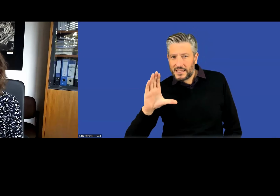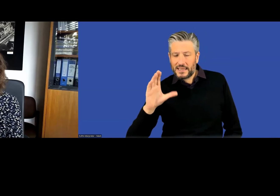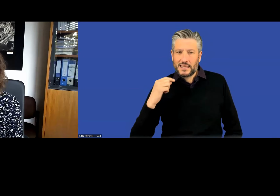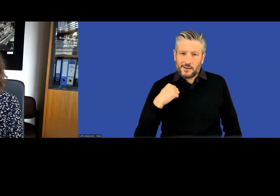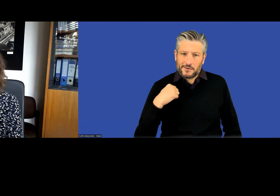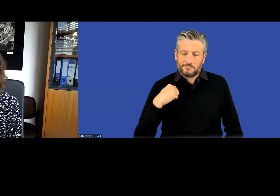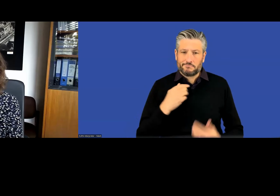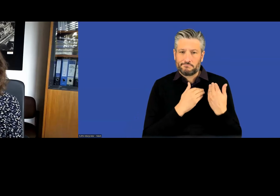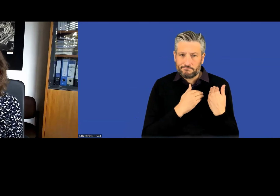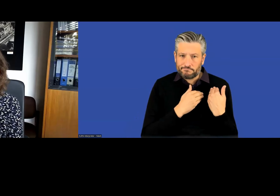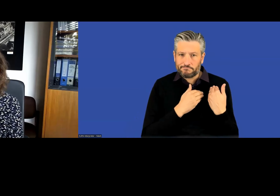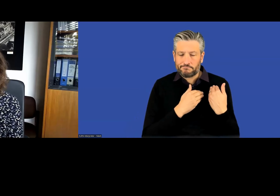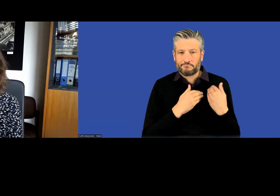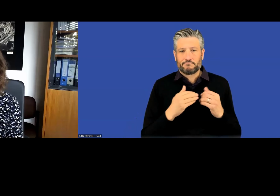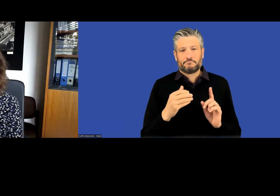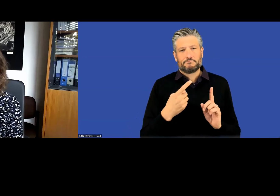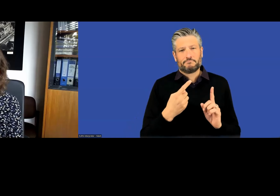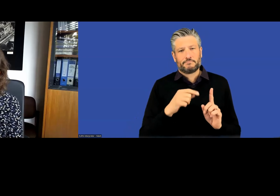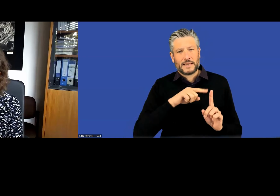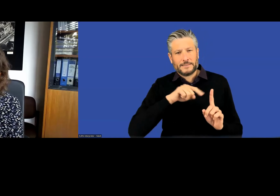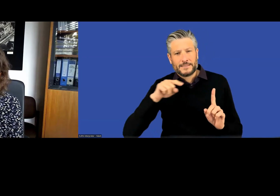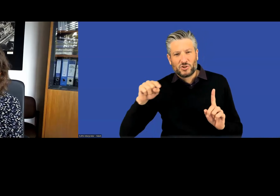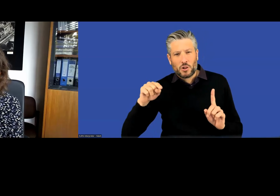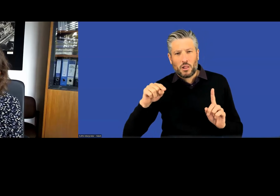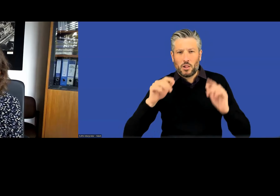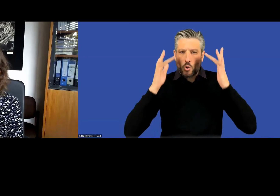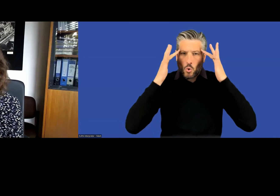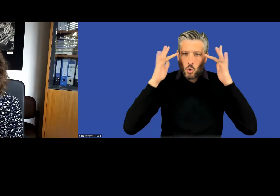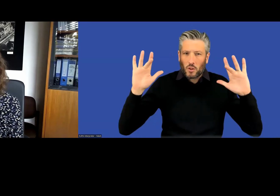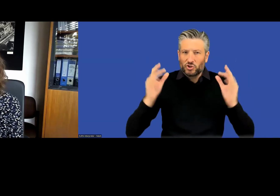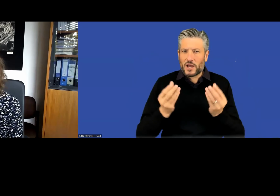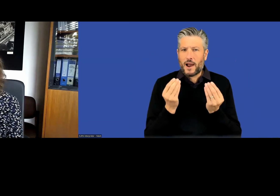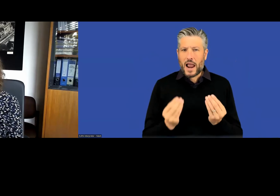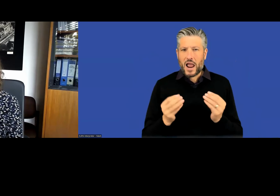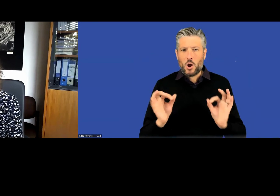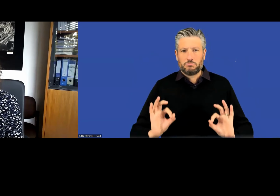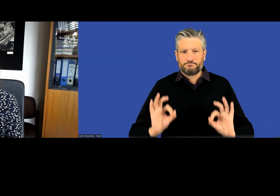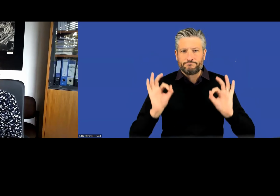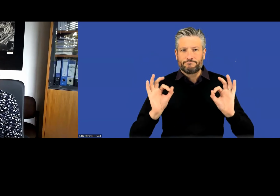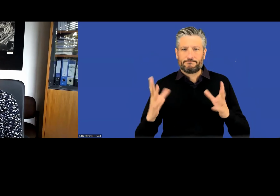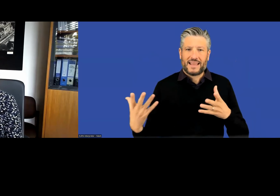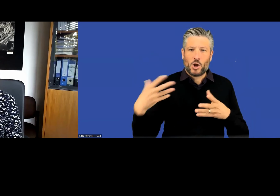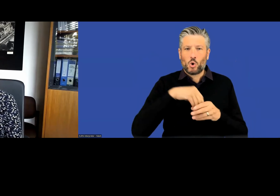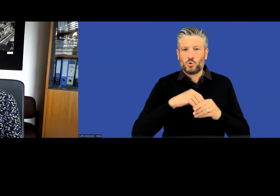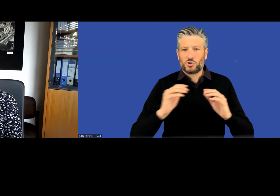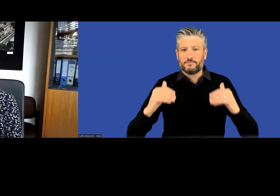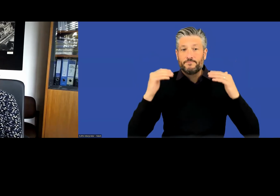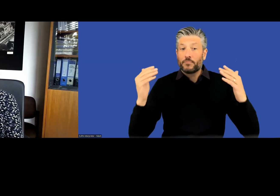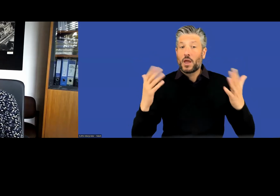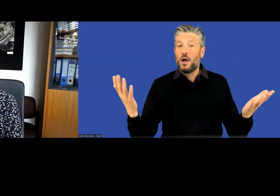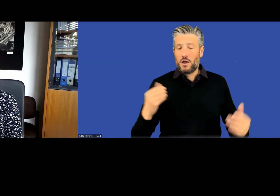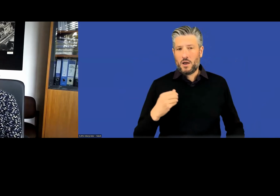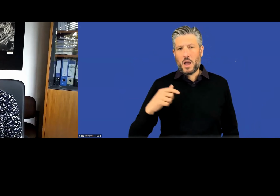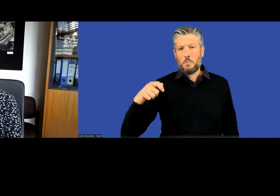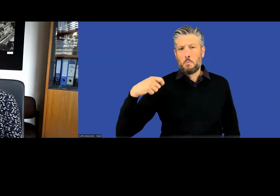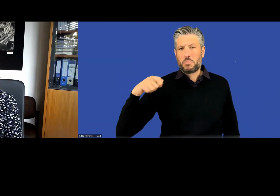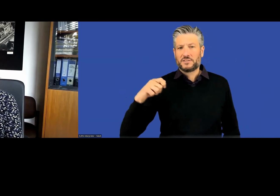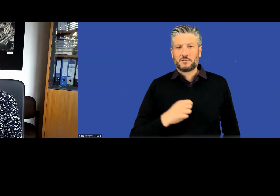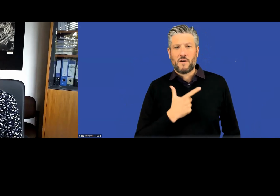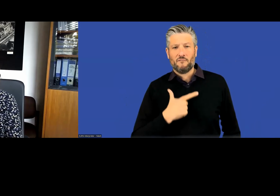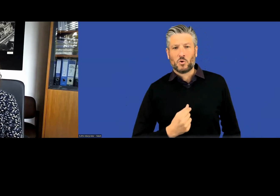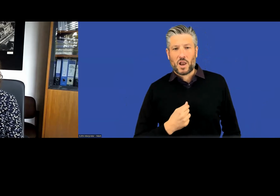inclusive. As our President, Commissioner von der Leyen, has said, we seek a Europe where we are all equal